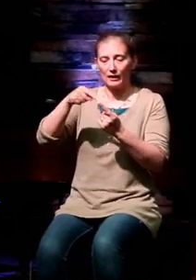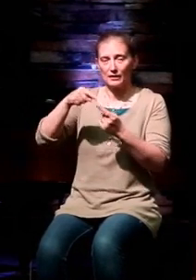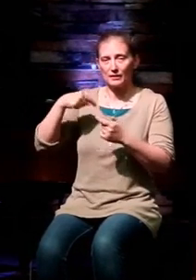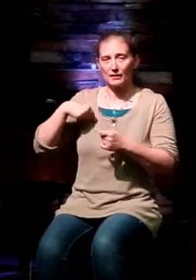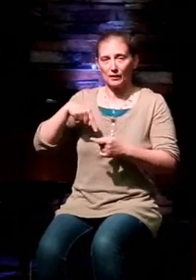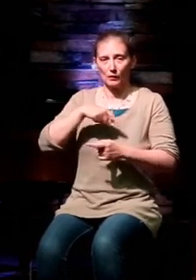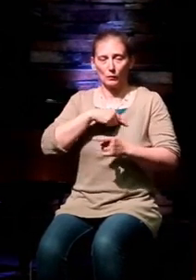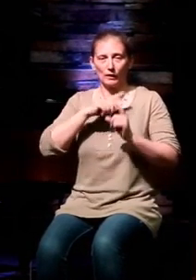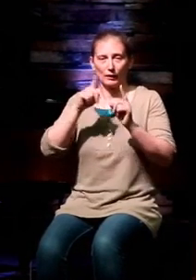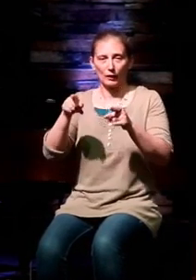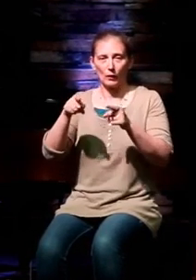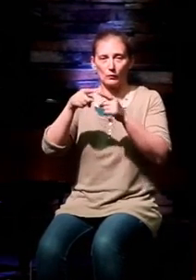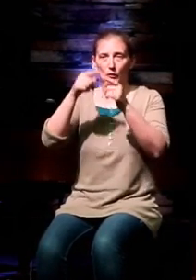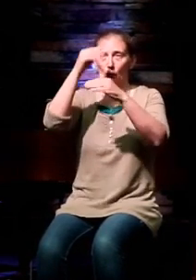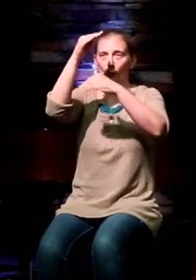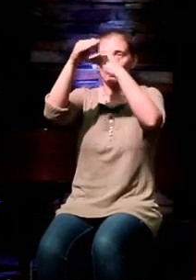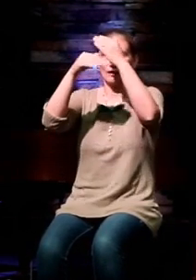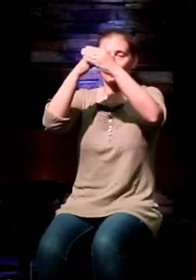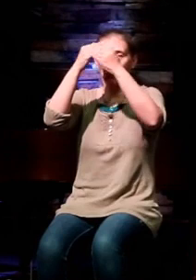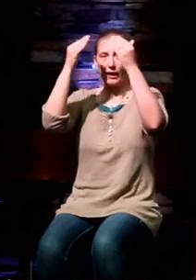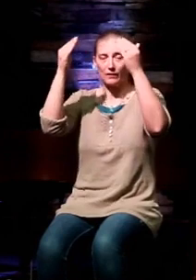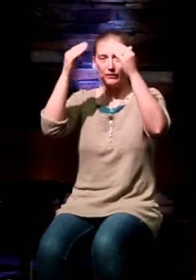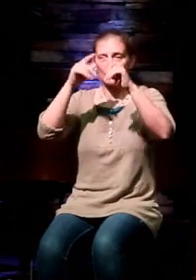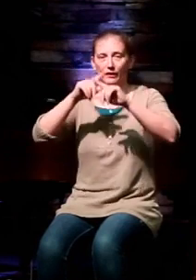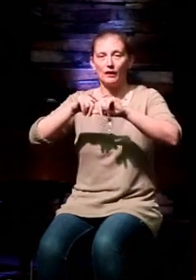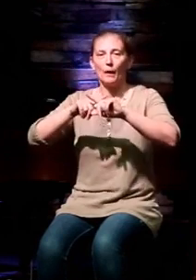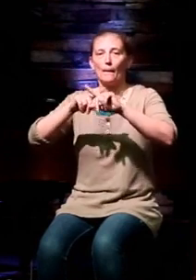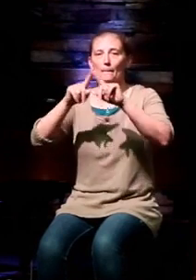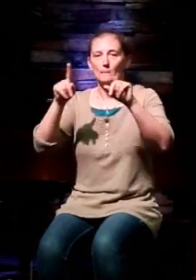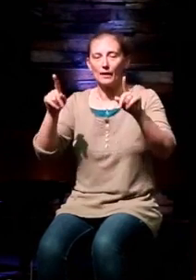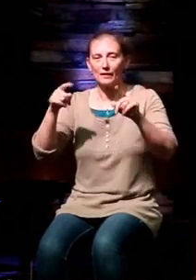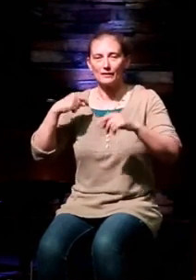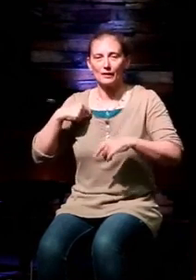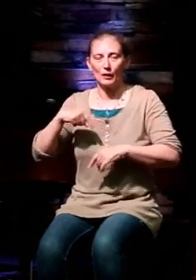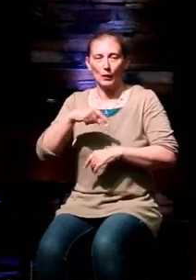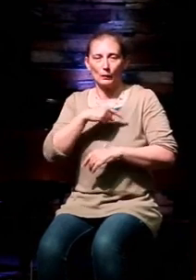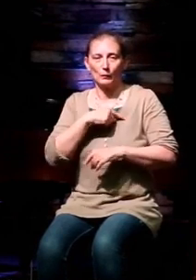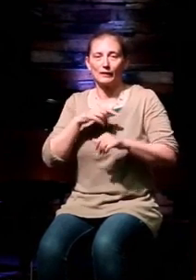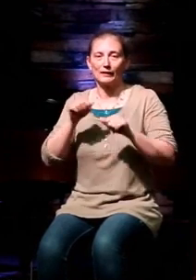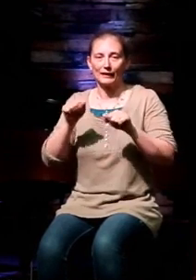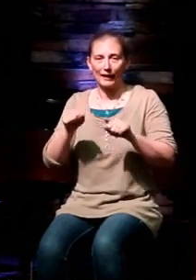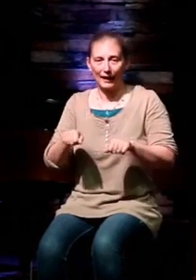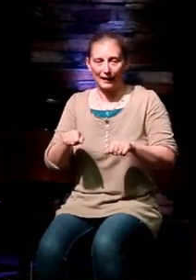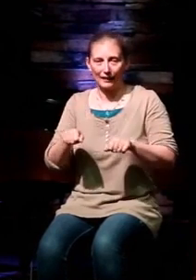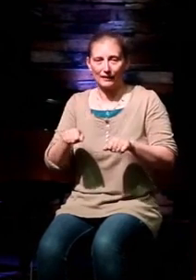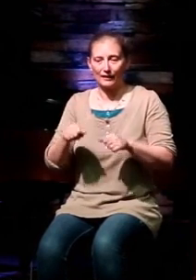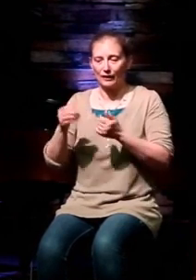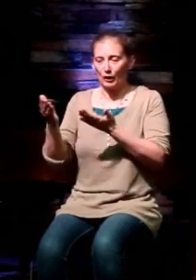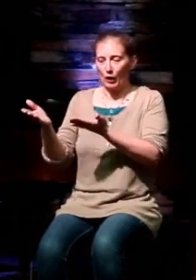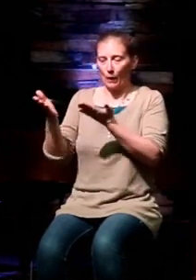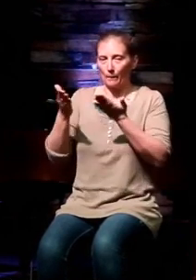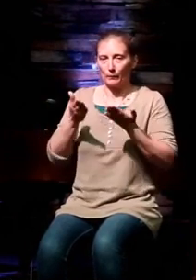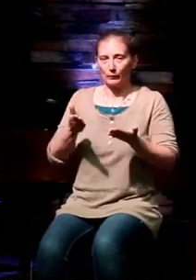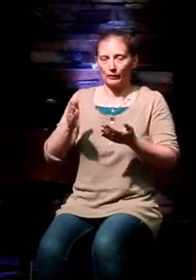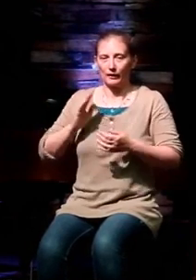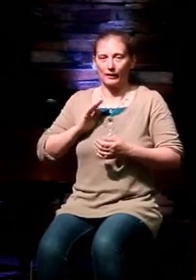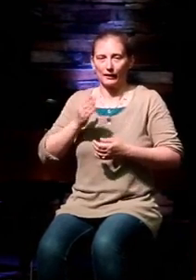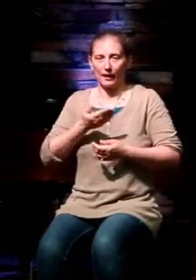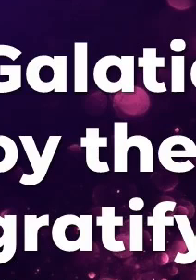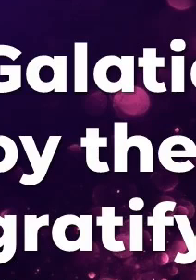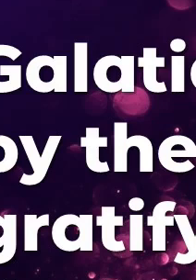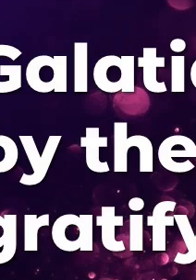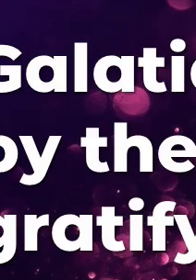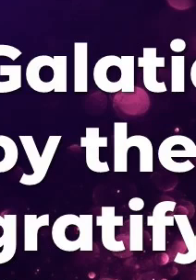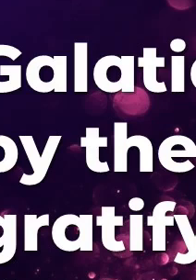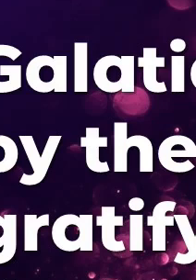can bring our sinful nature under the influence or under the subjection of the Holy Spirit. Paul says in Galatians